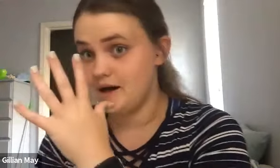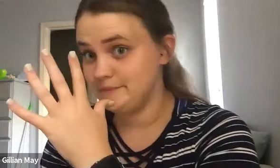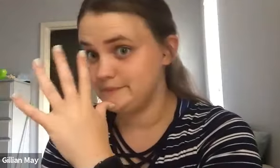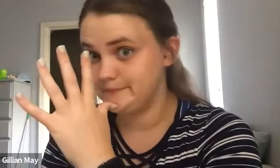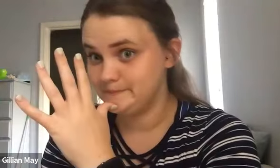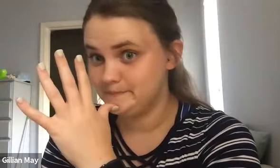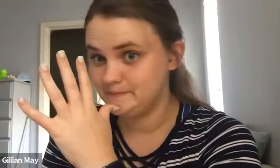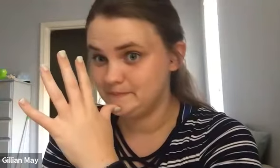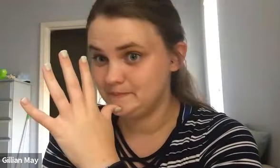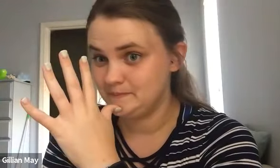mom,